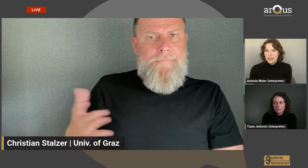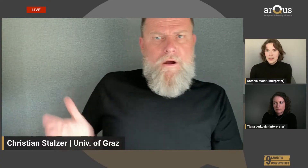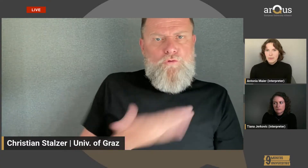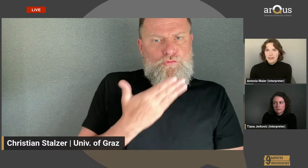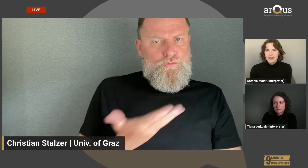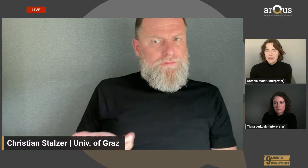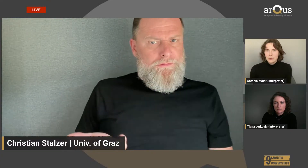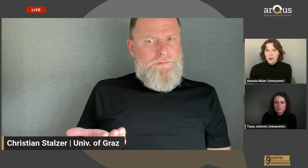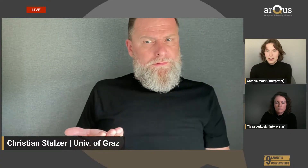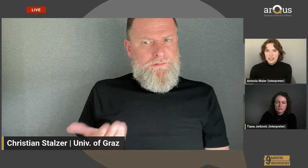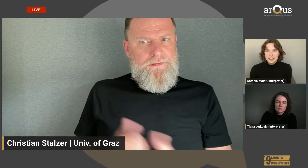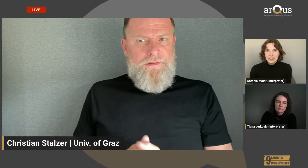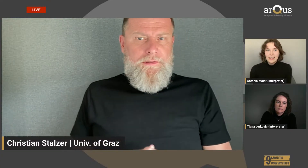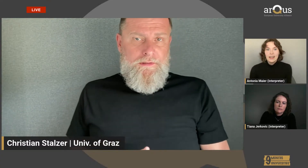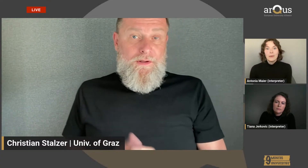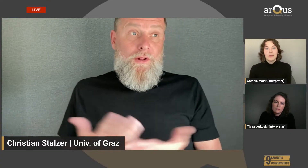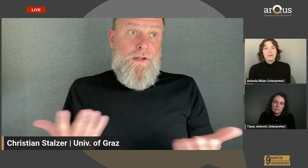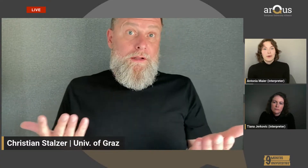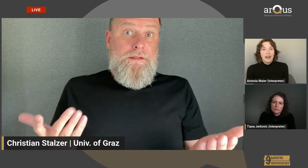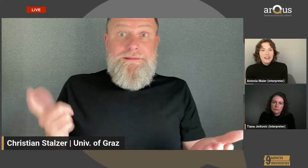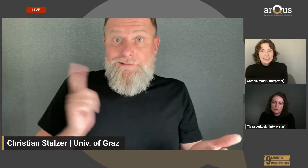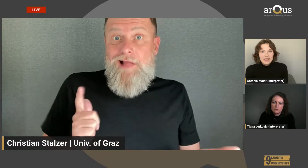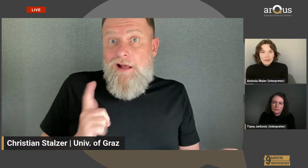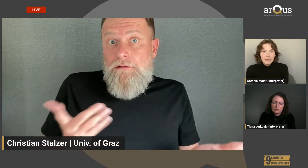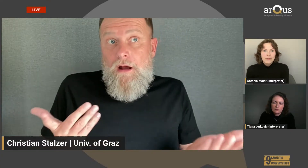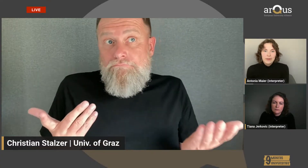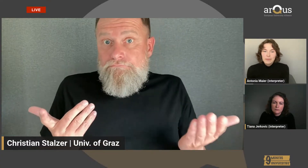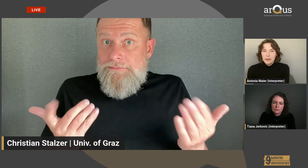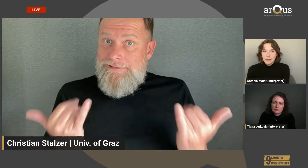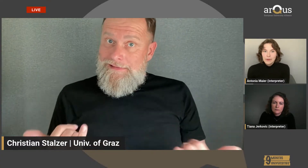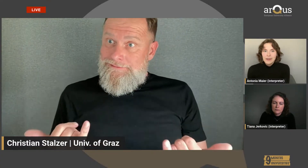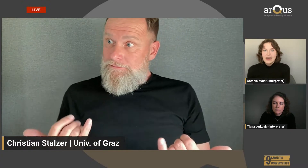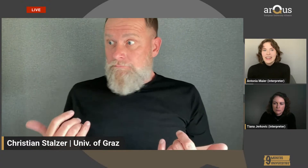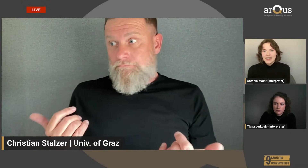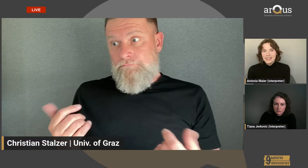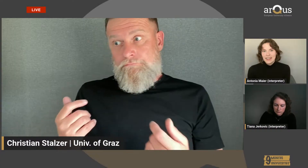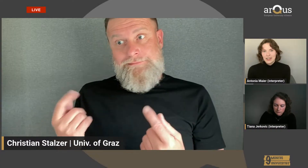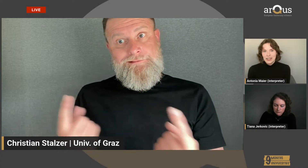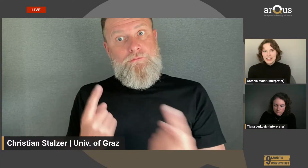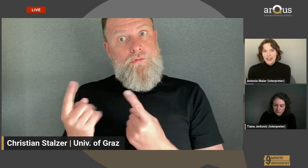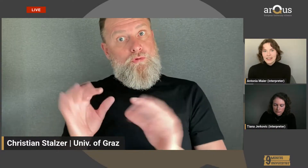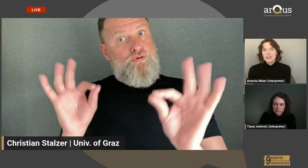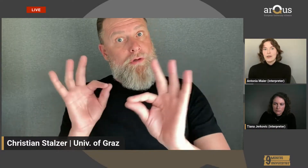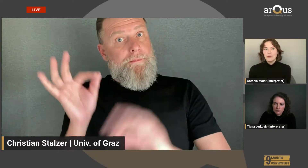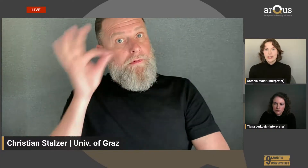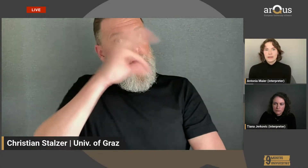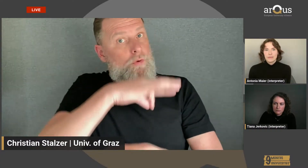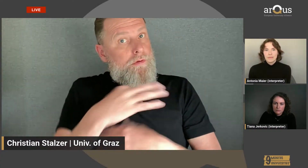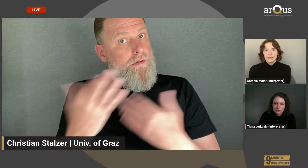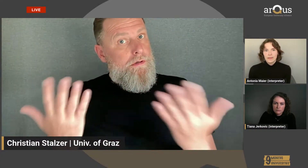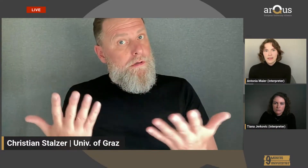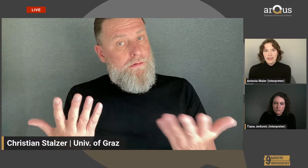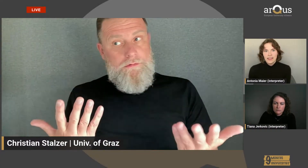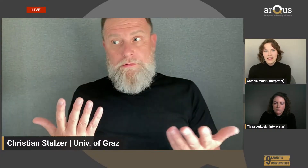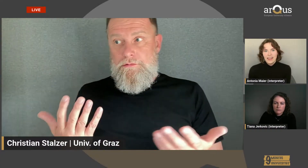it's not something they do consciously, but for us deaf people, it is actually exclusion.